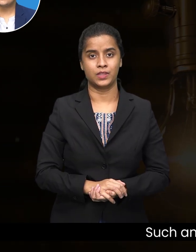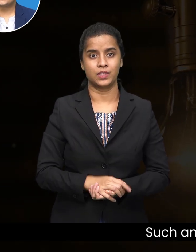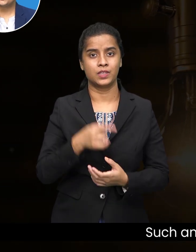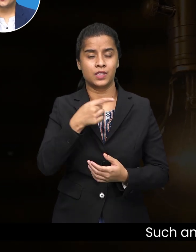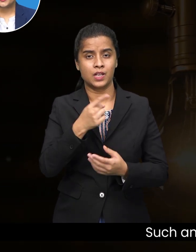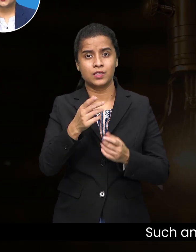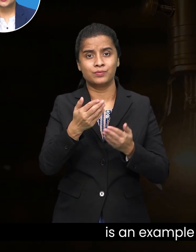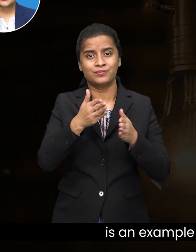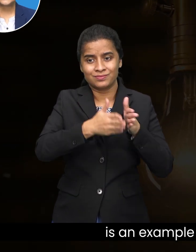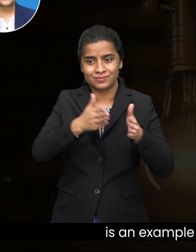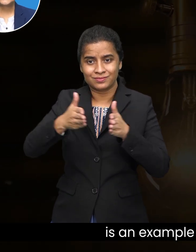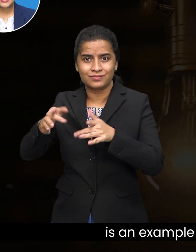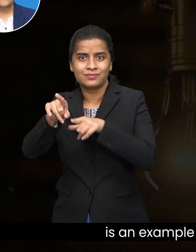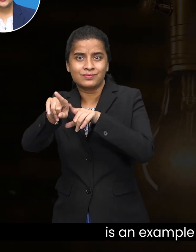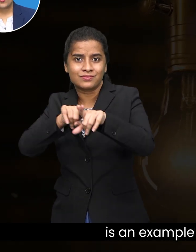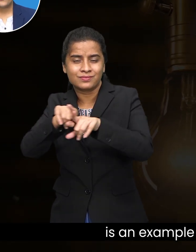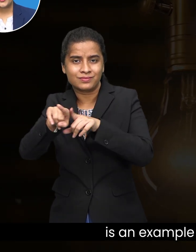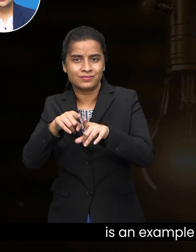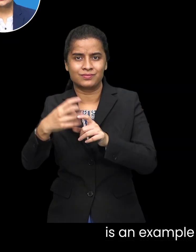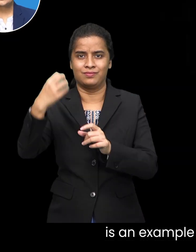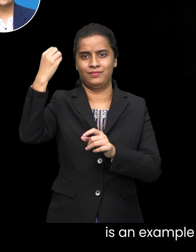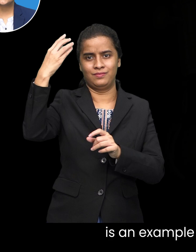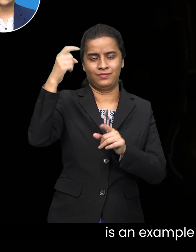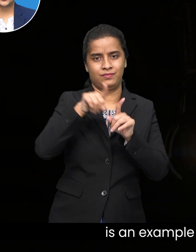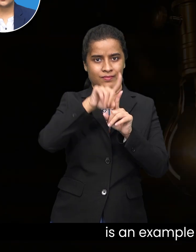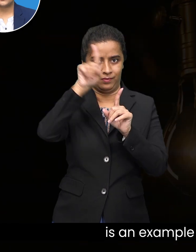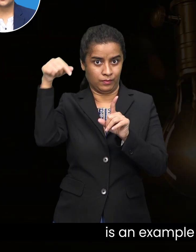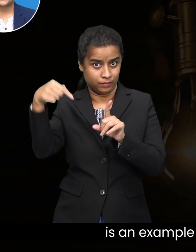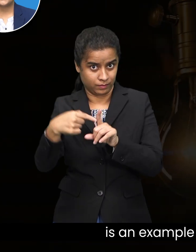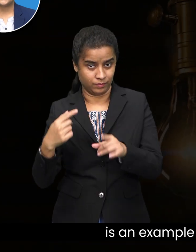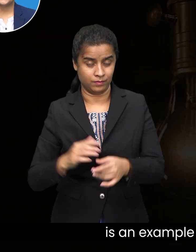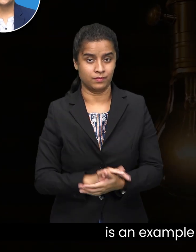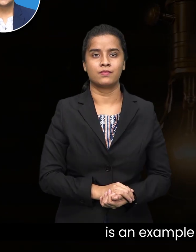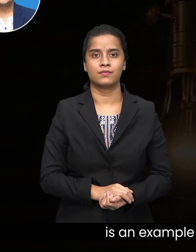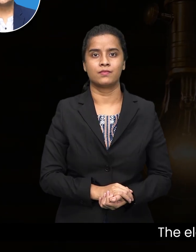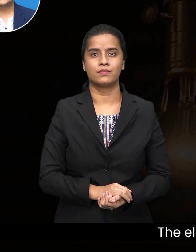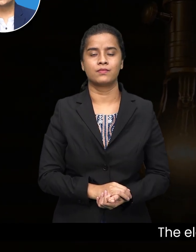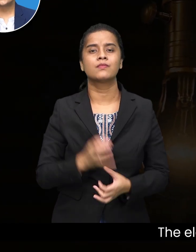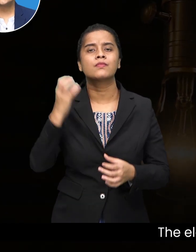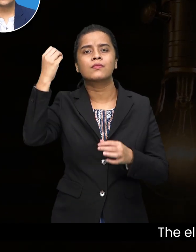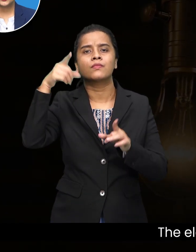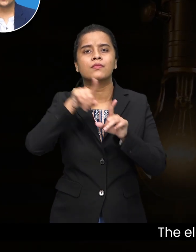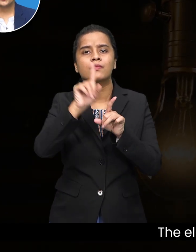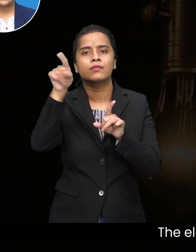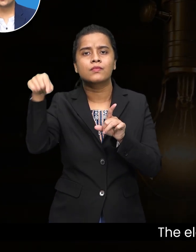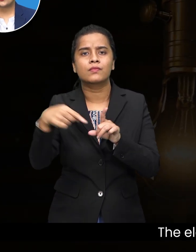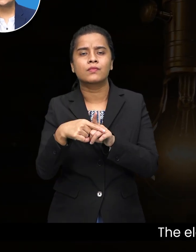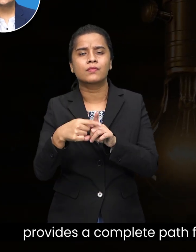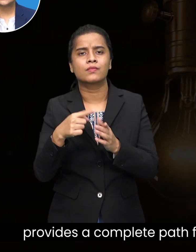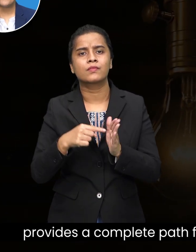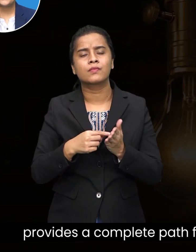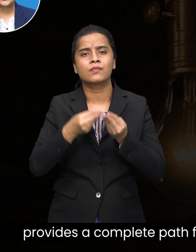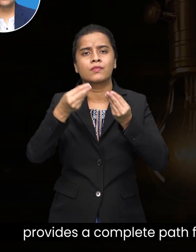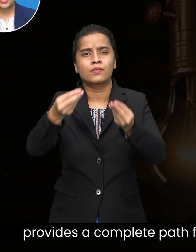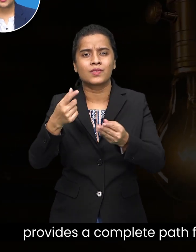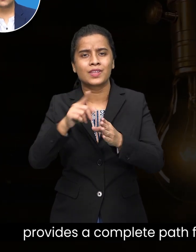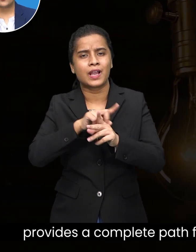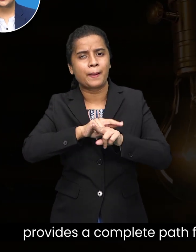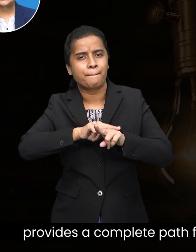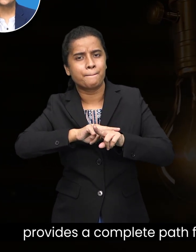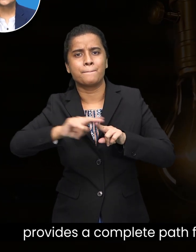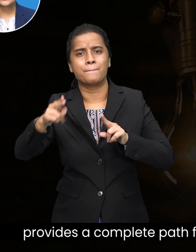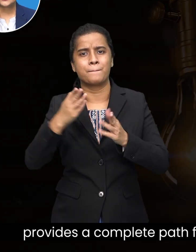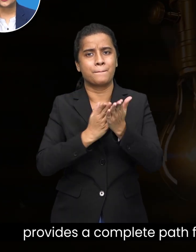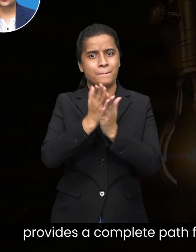Such an arrangement is an example of an electric circuit. The electric circuit provides a complete path